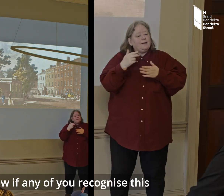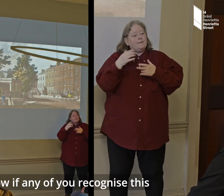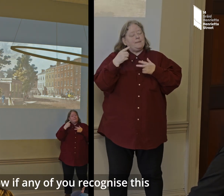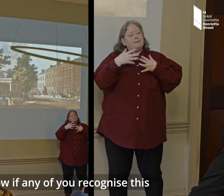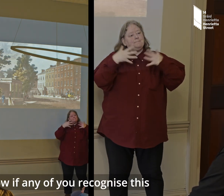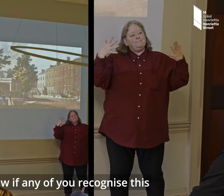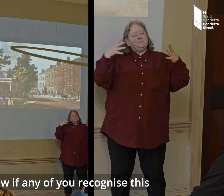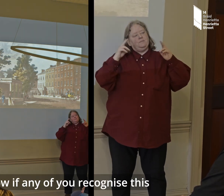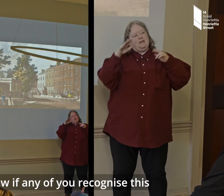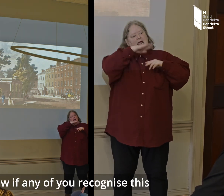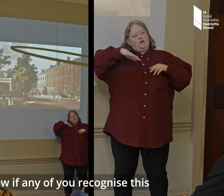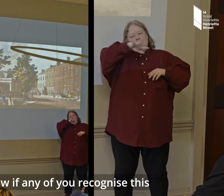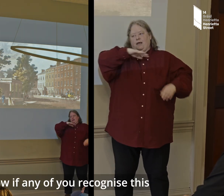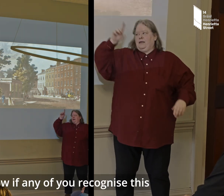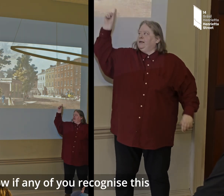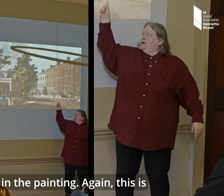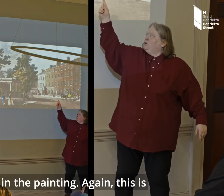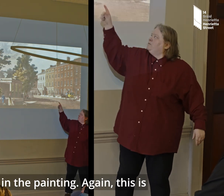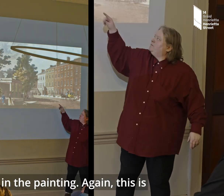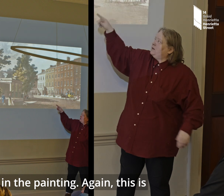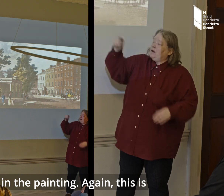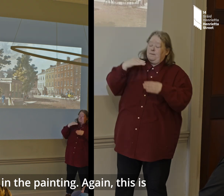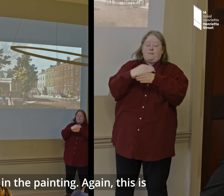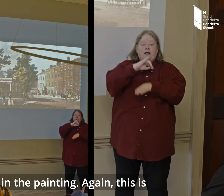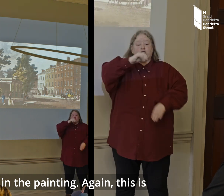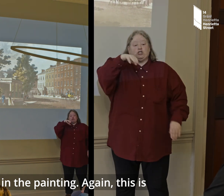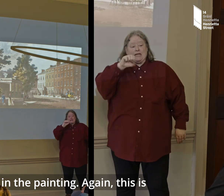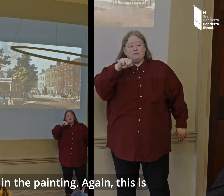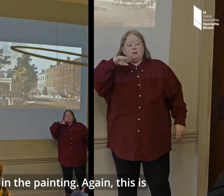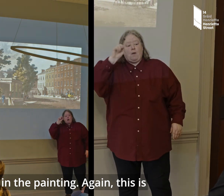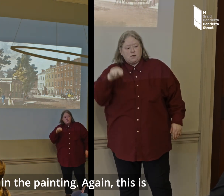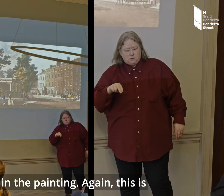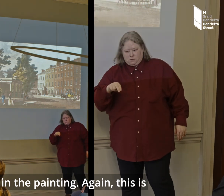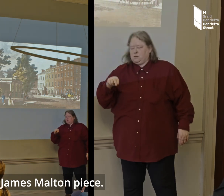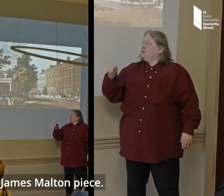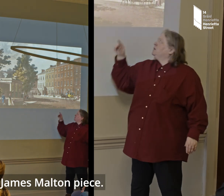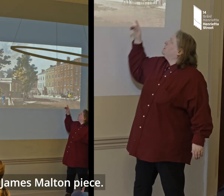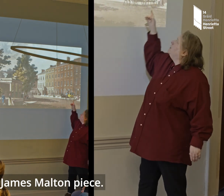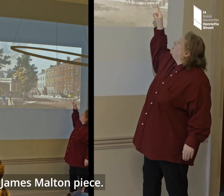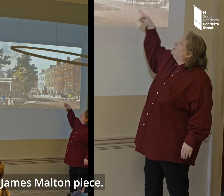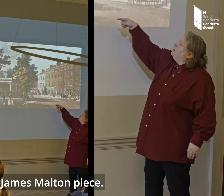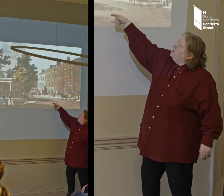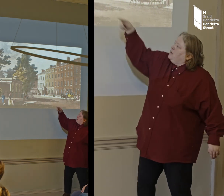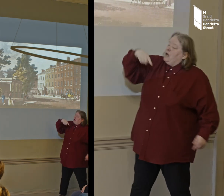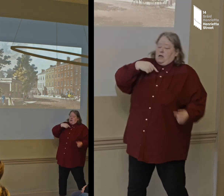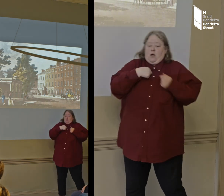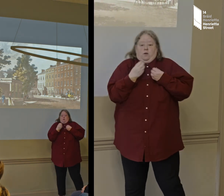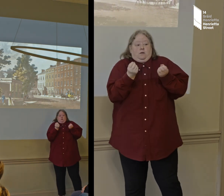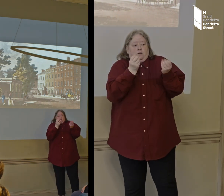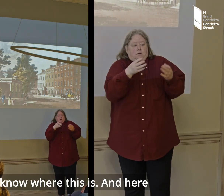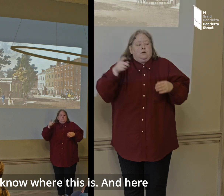I don't know if any of you recognize this area here in the painting. Again, this is a James Malton piece.